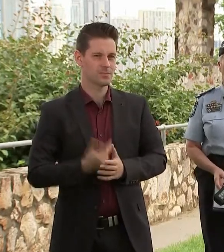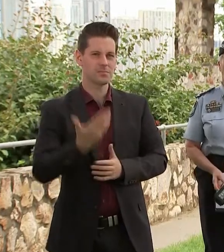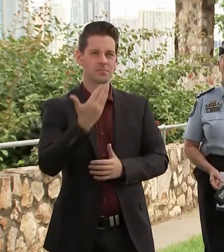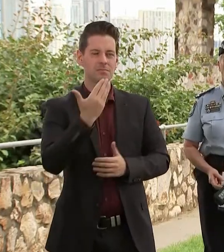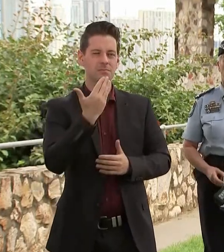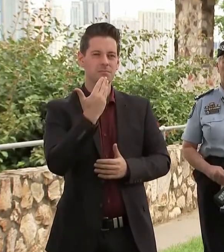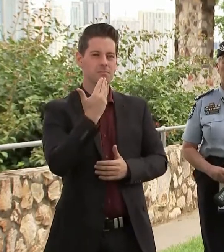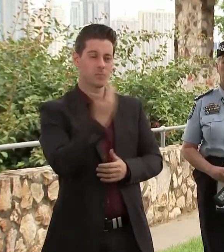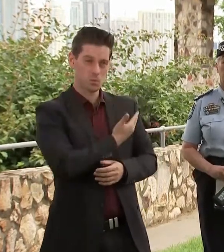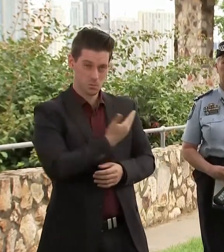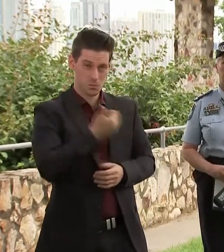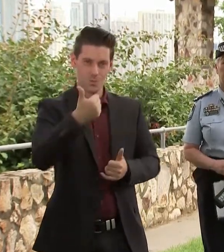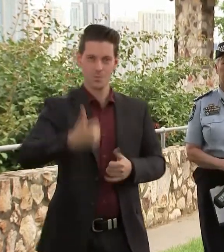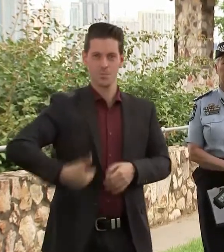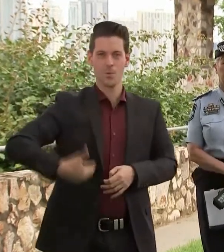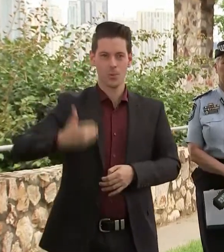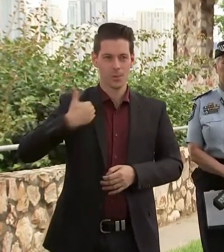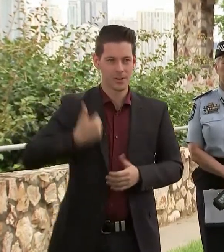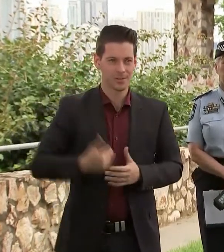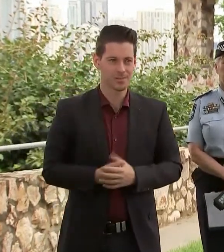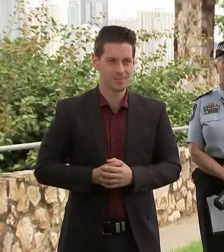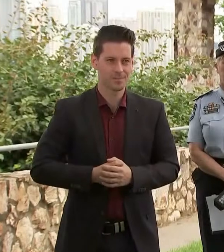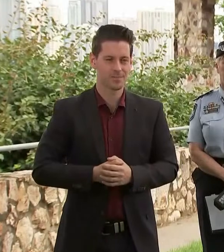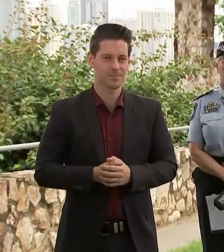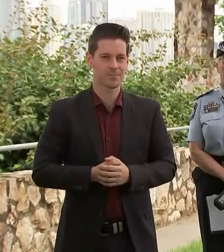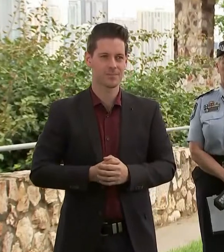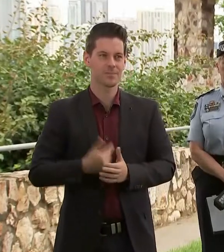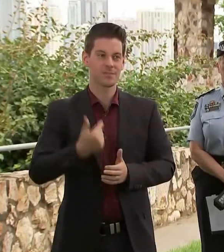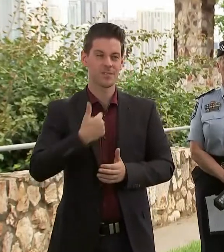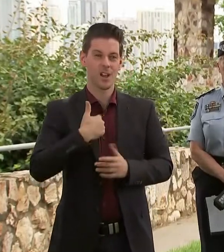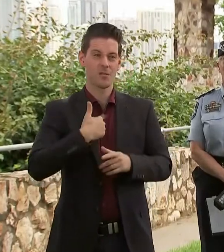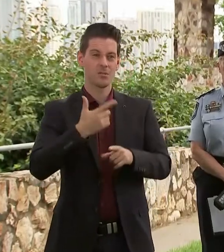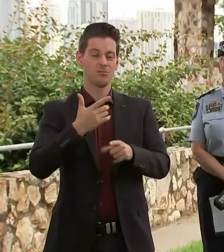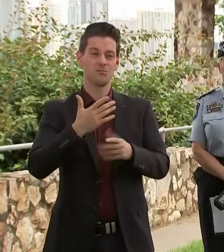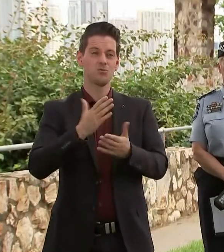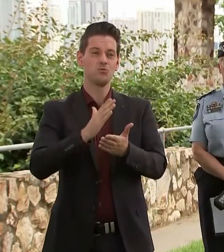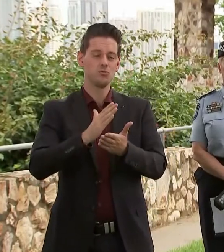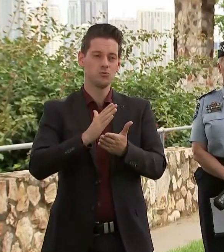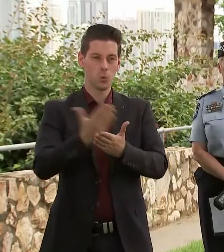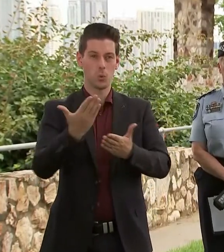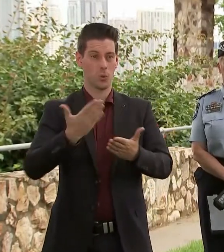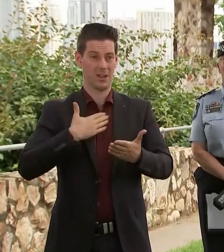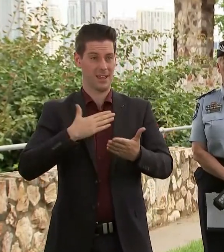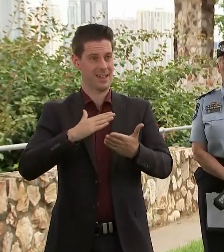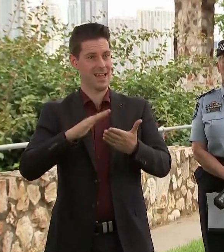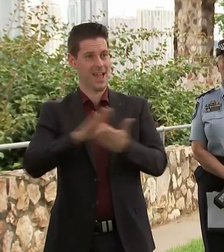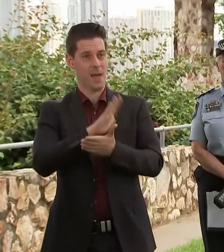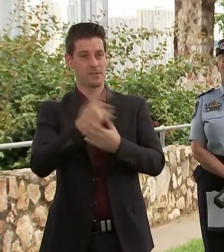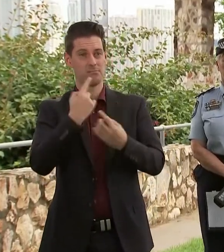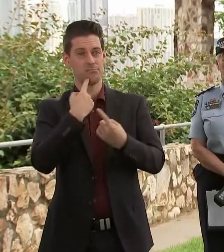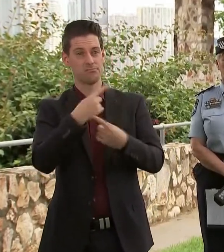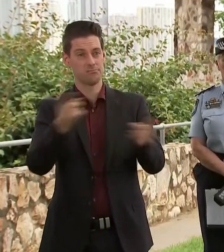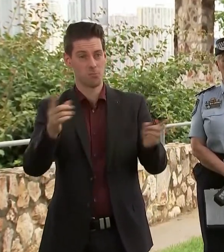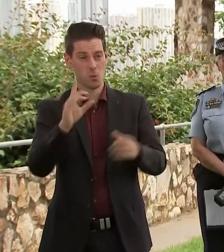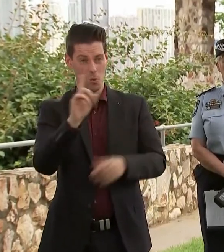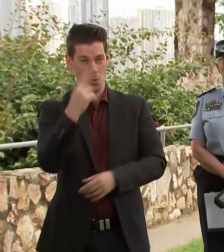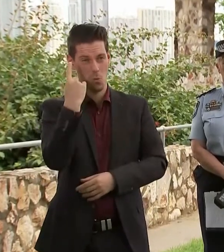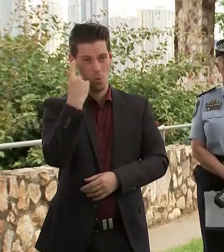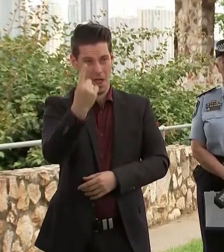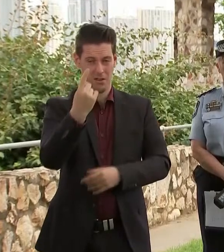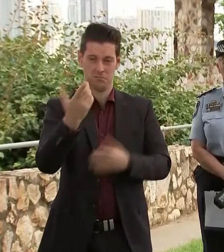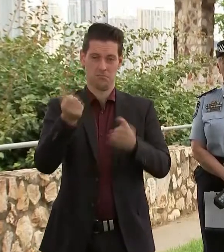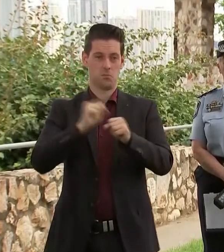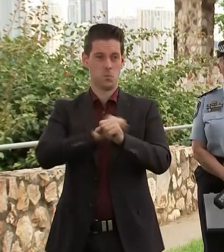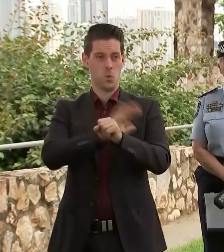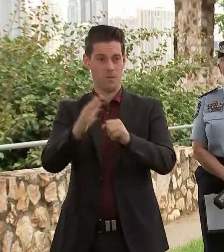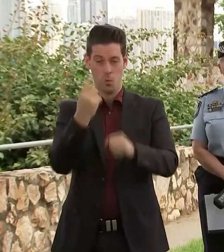Thank you very much, Treasurer, and good morning, everyone. Well, I'm pleased to say that today we're announcing just one new case of